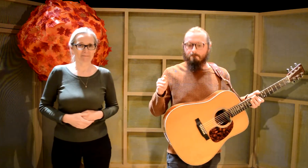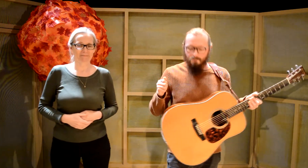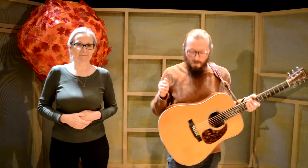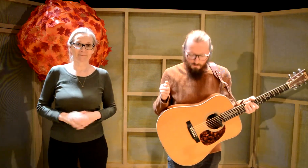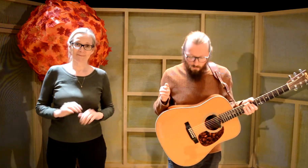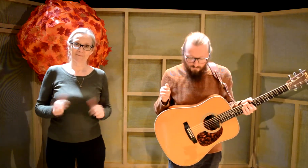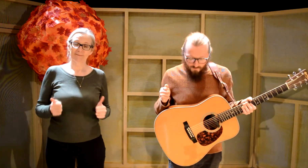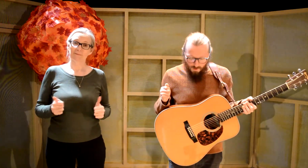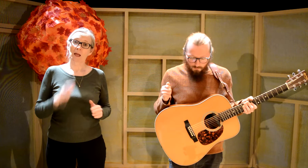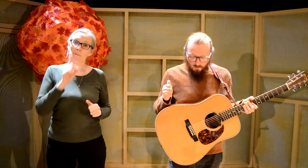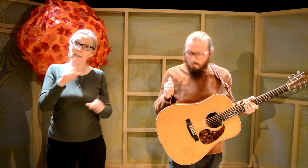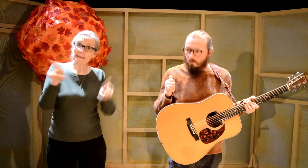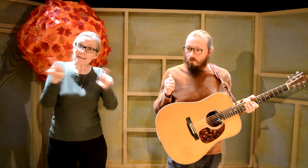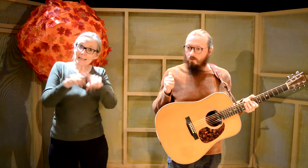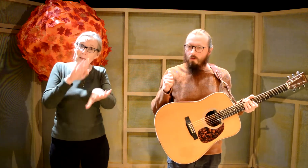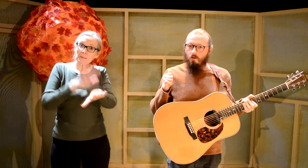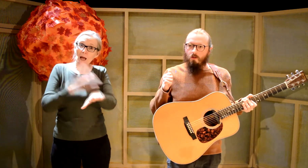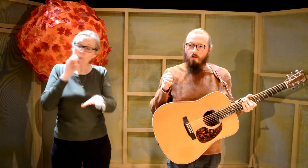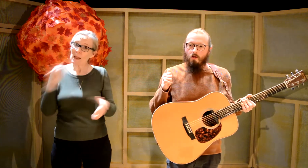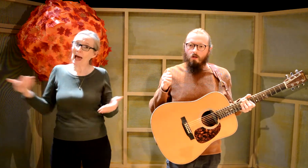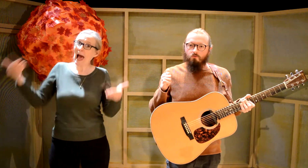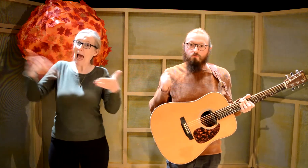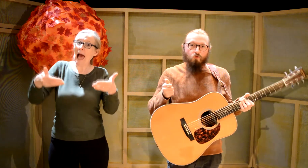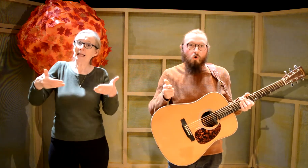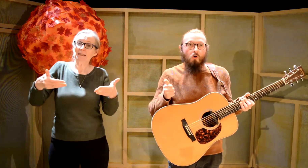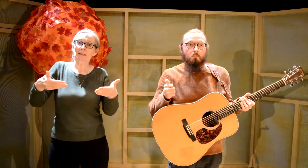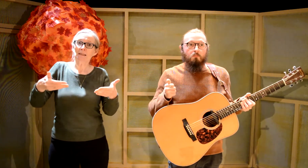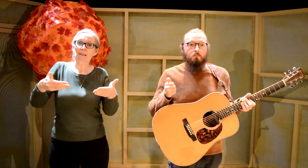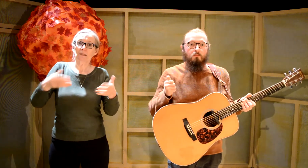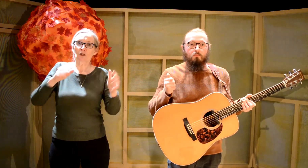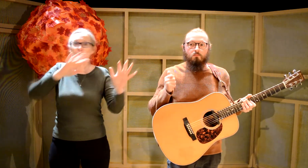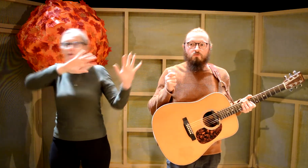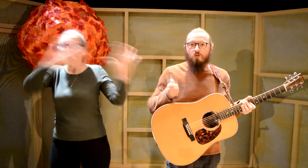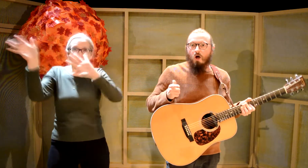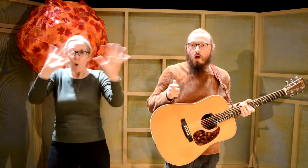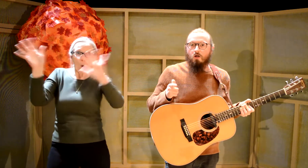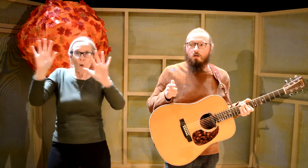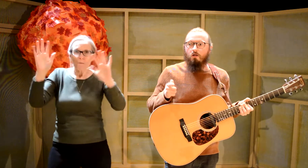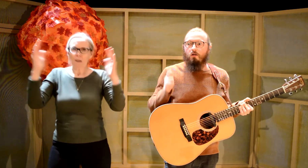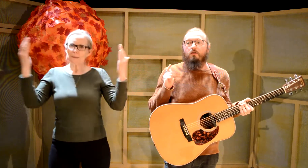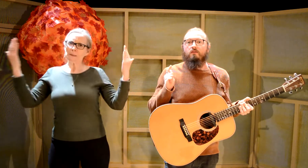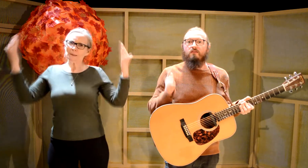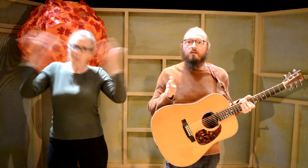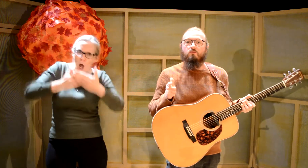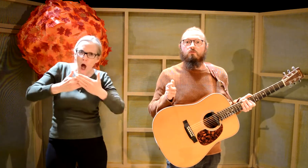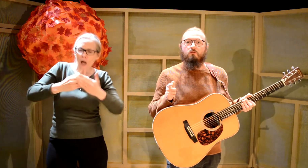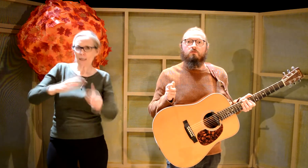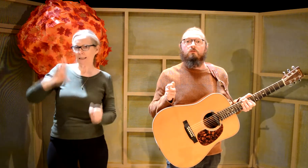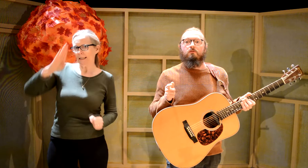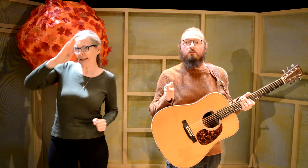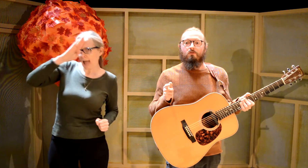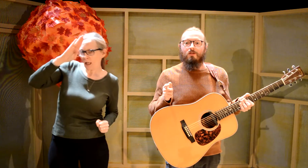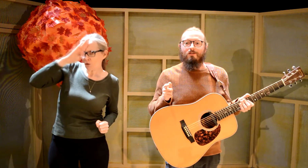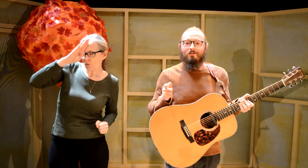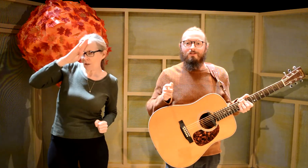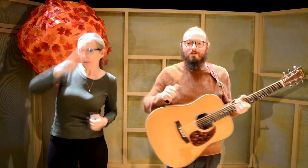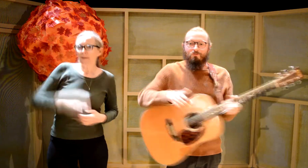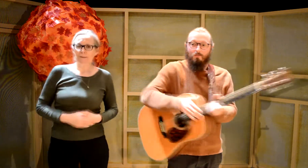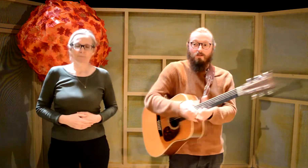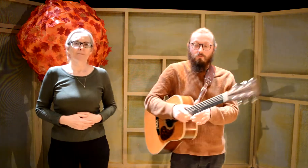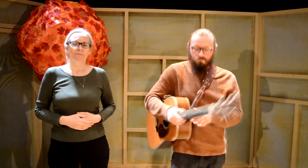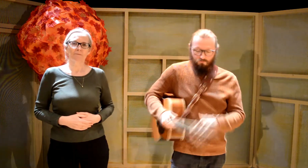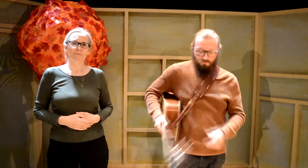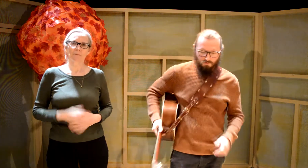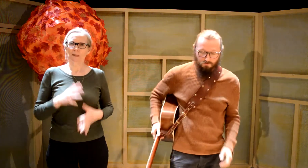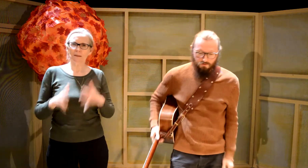Okay. And with that, I'm going to put storm, dark, dangerous. Okay. So